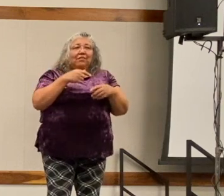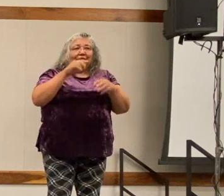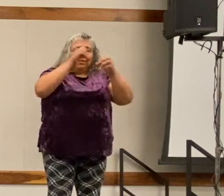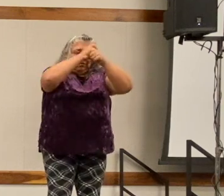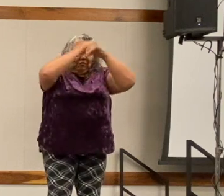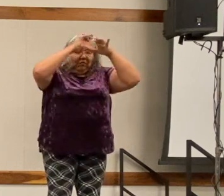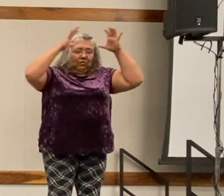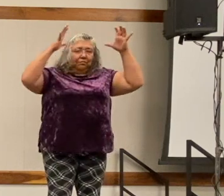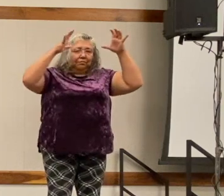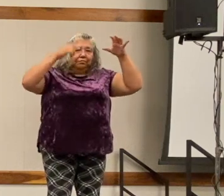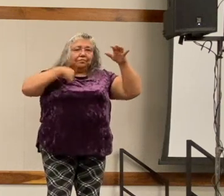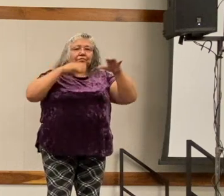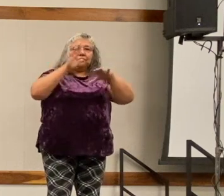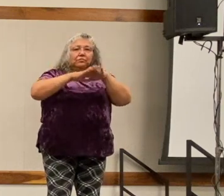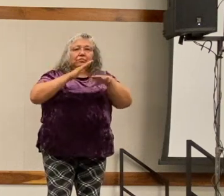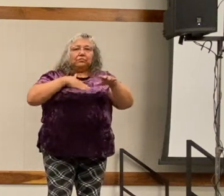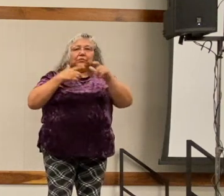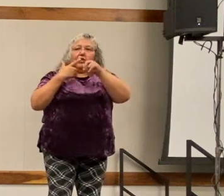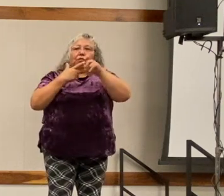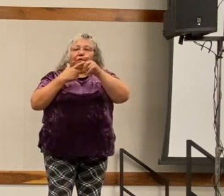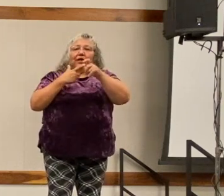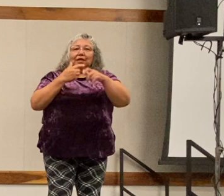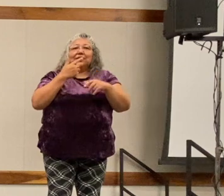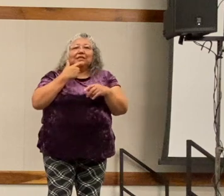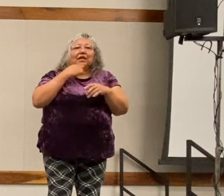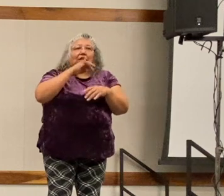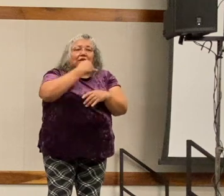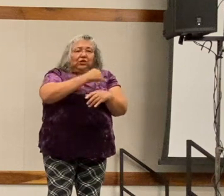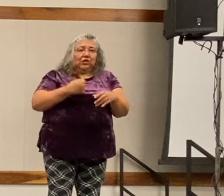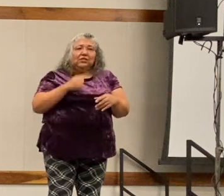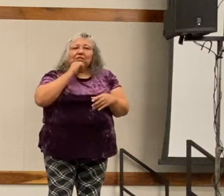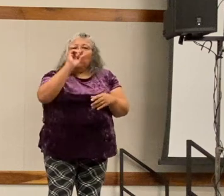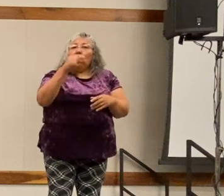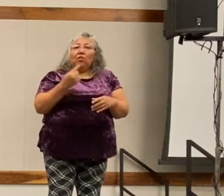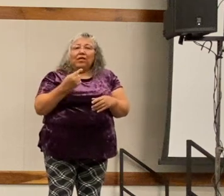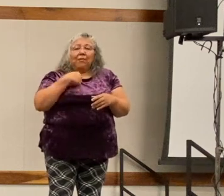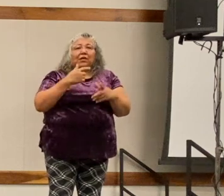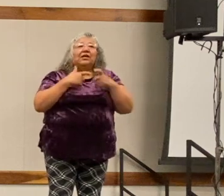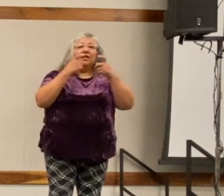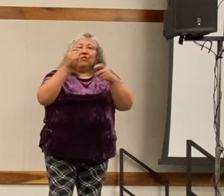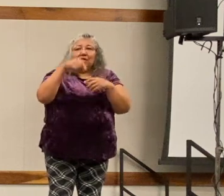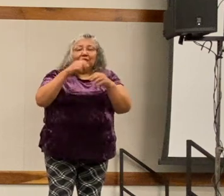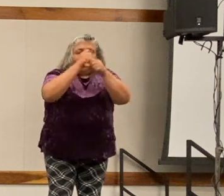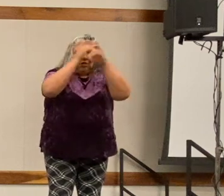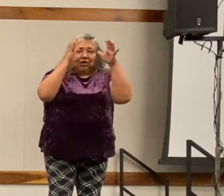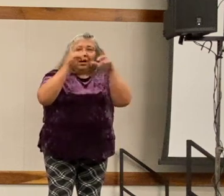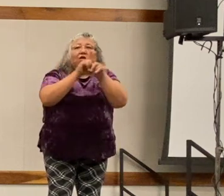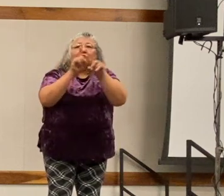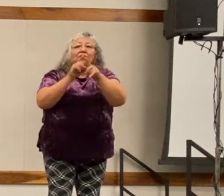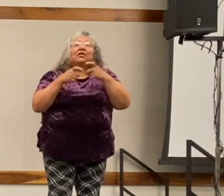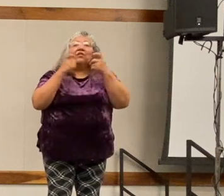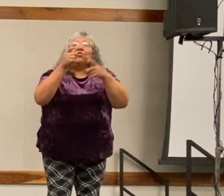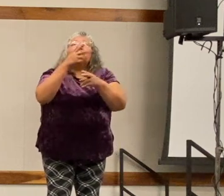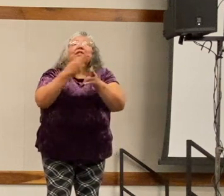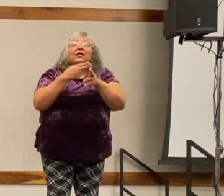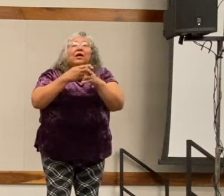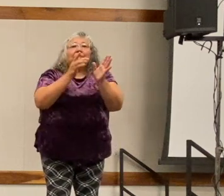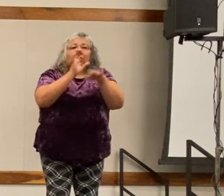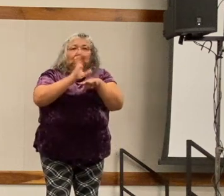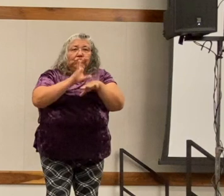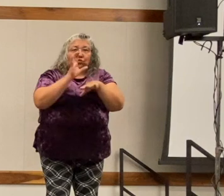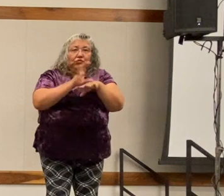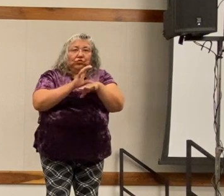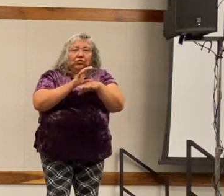vision, and as I was on my run, he says, Jason, not only am I going to give you this vision, but I'm also going to give you the name of the